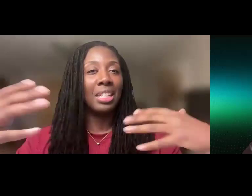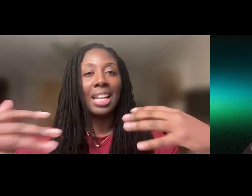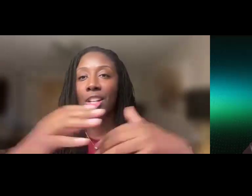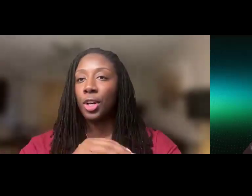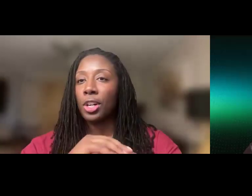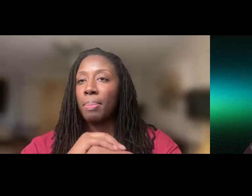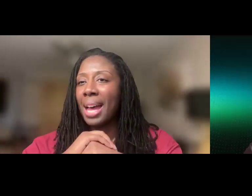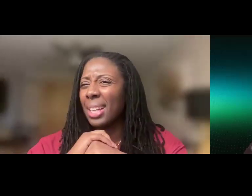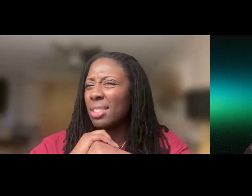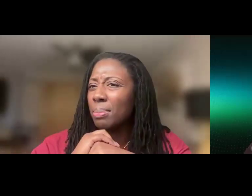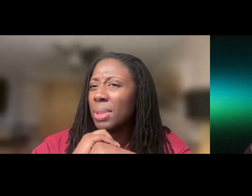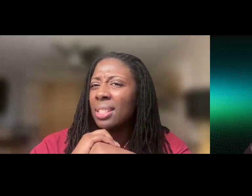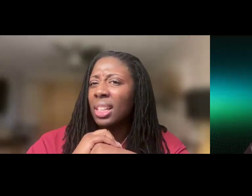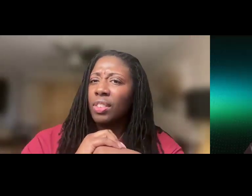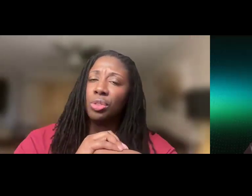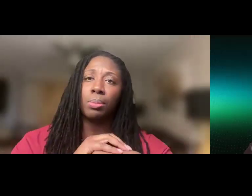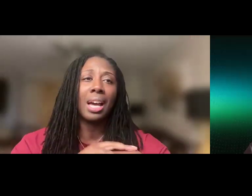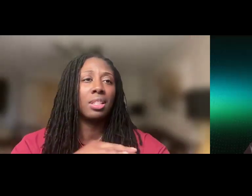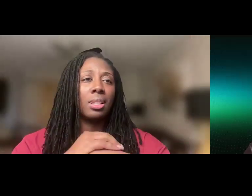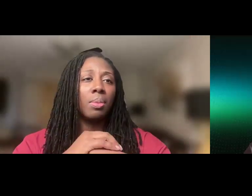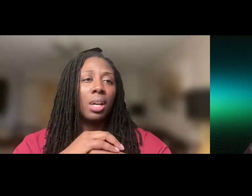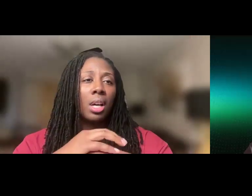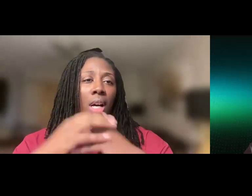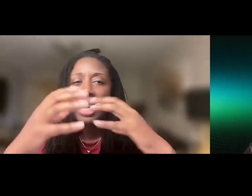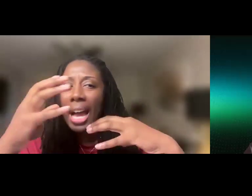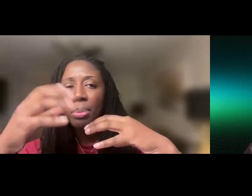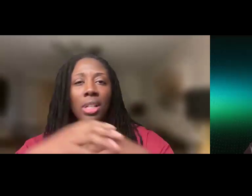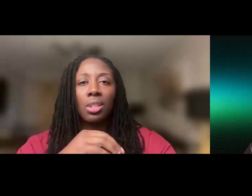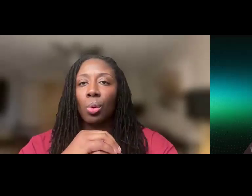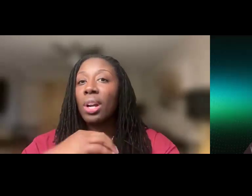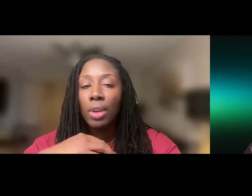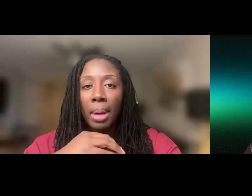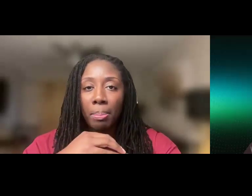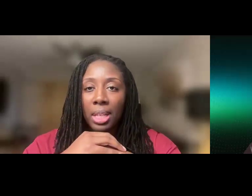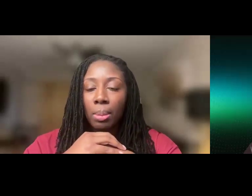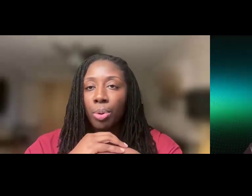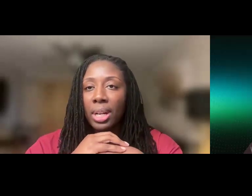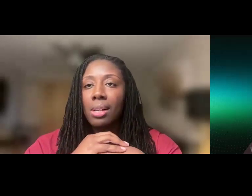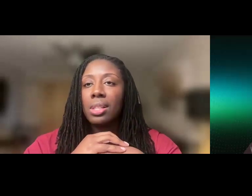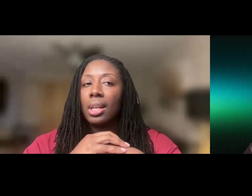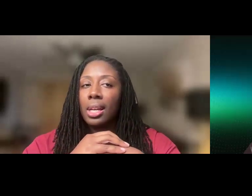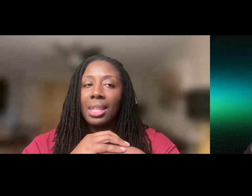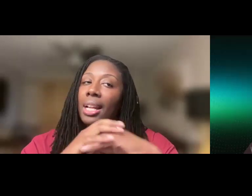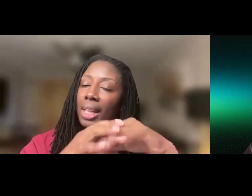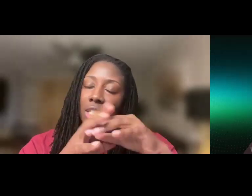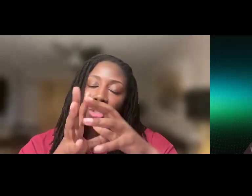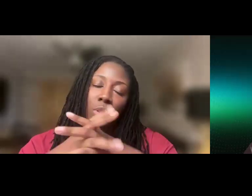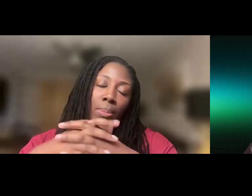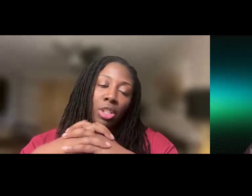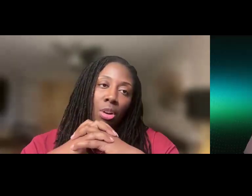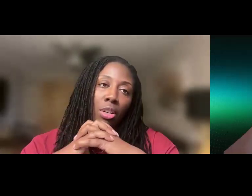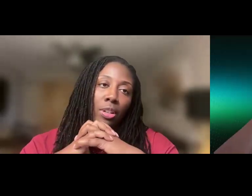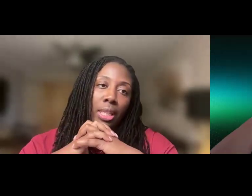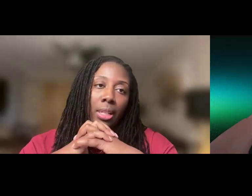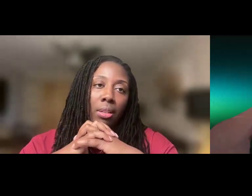I'll be doing this, that, and the third and passing out some things and giving you some guidebooks or whatever it may be, some printouts. That lands